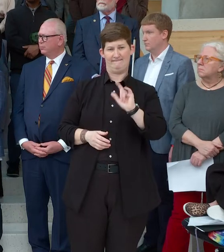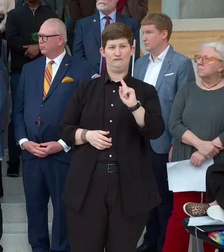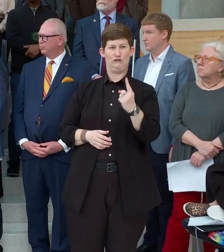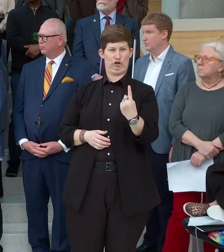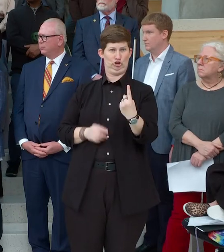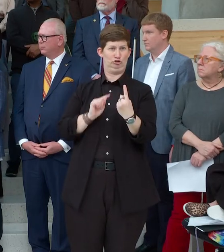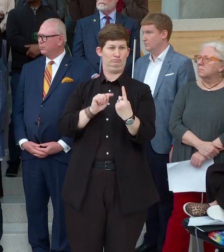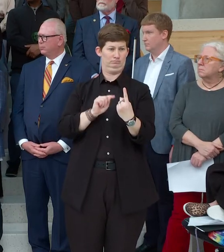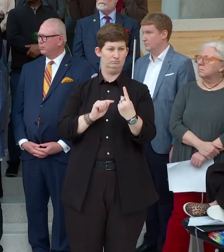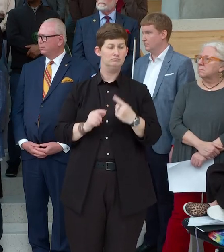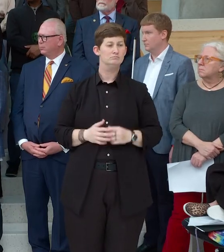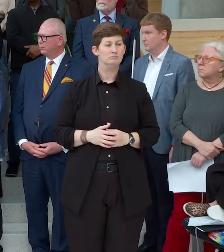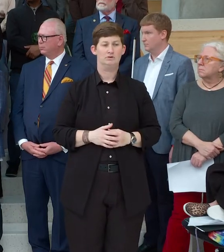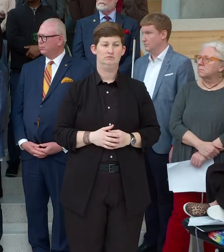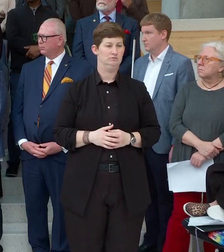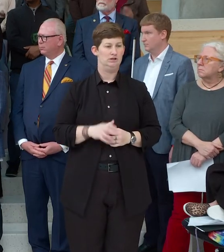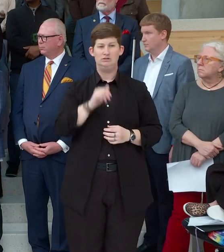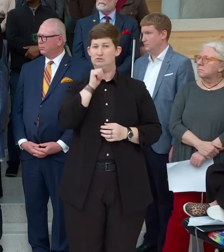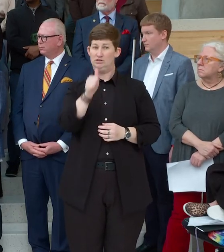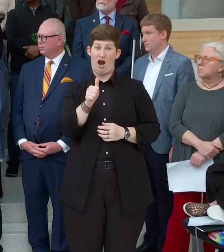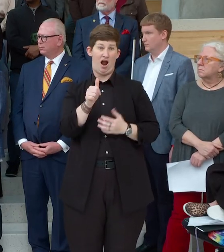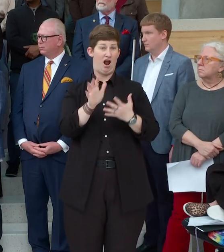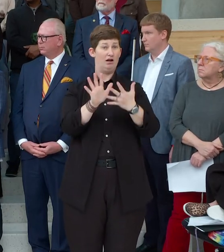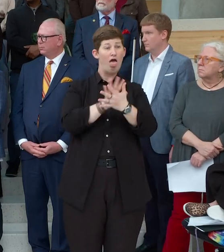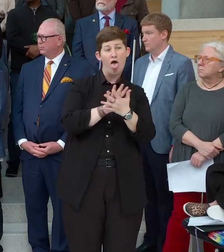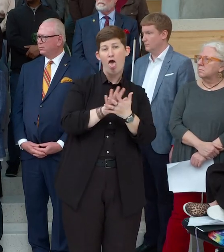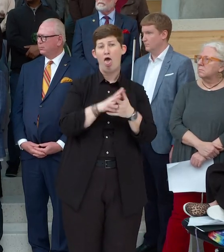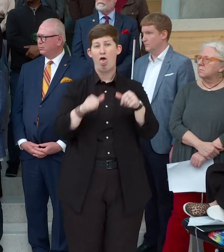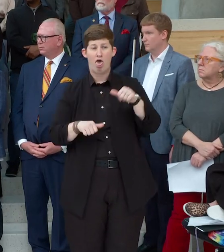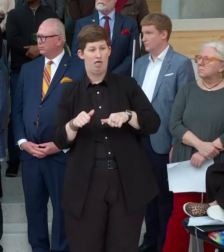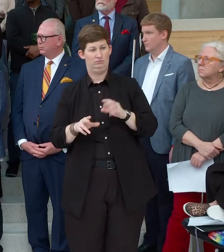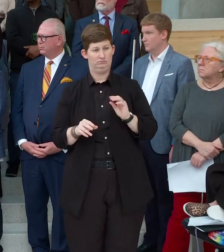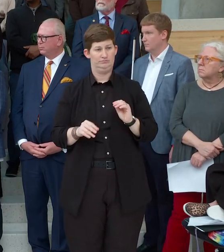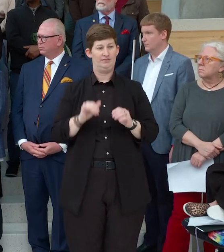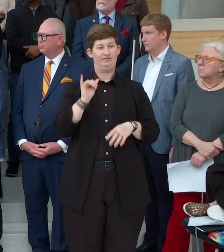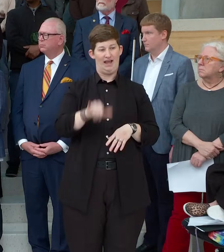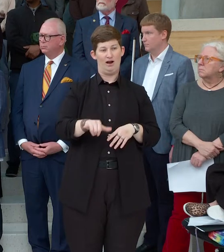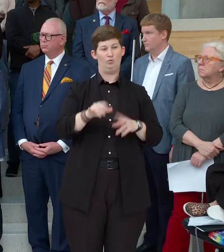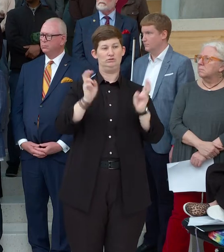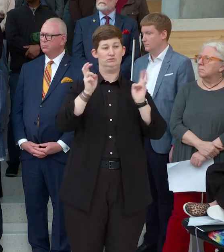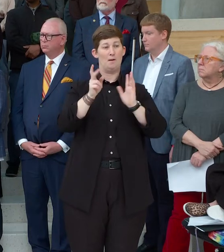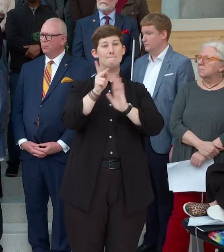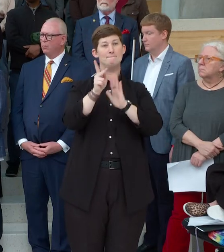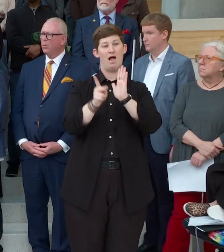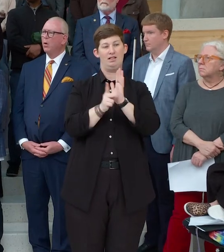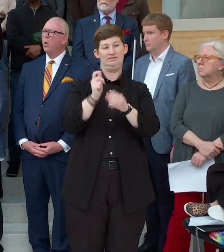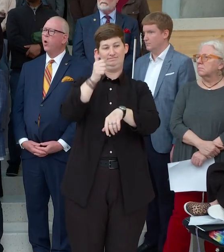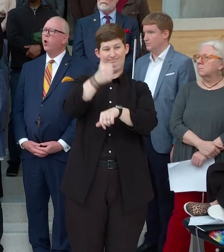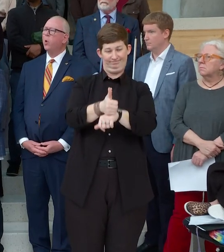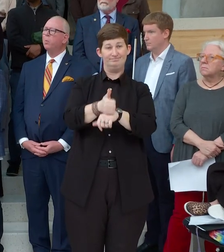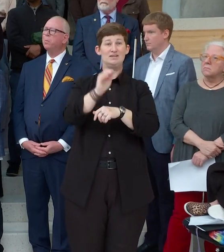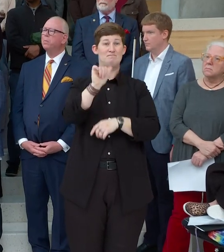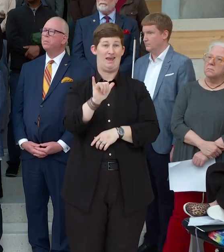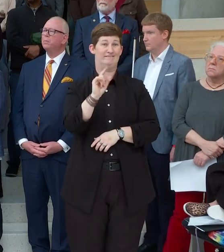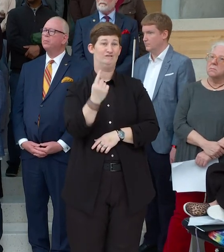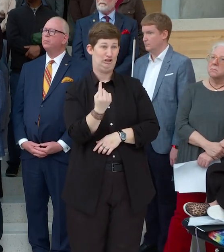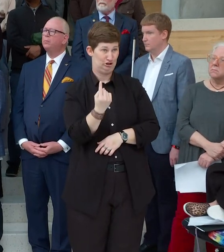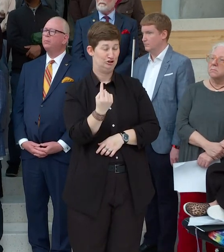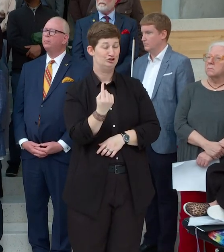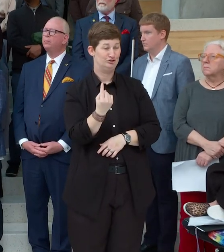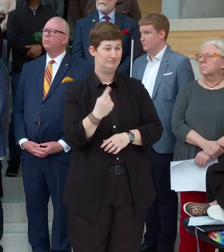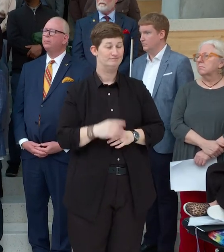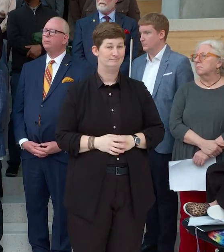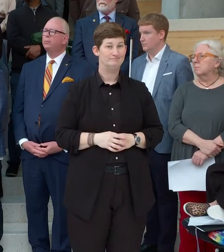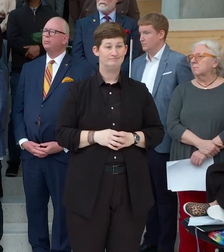wasn't arbitrary. It was because that was the effective date of the ordinance. Are you working with the state